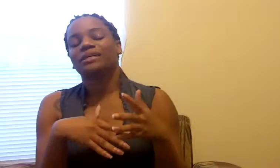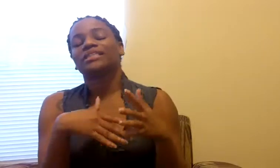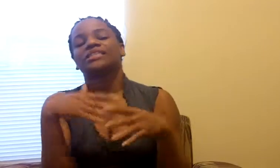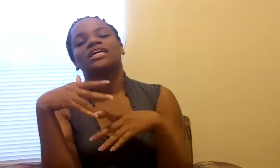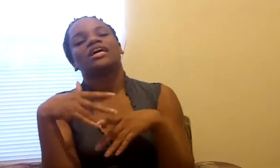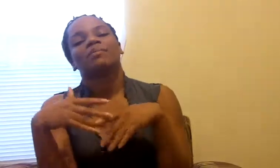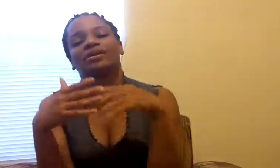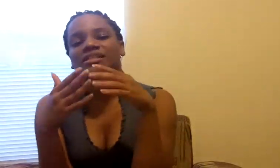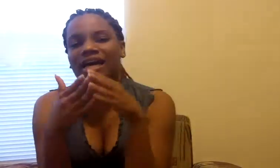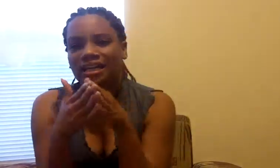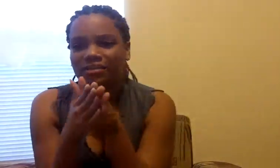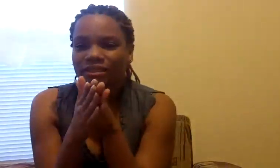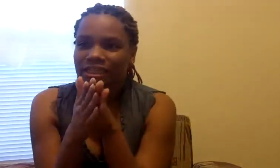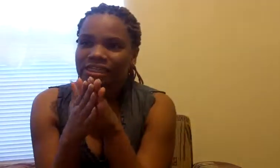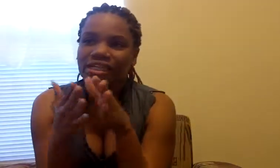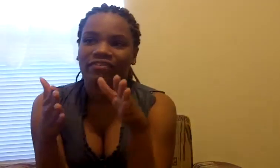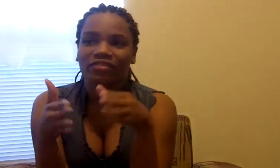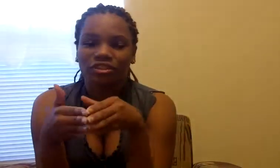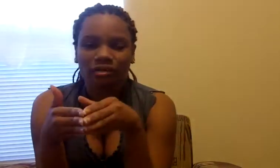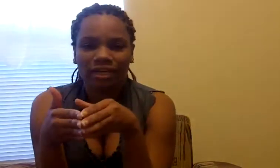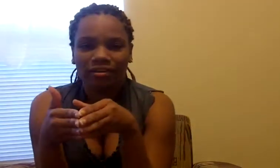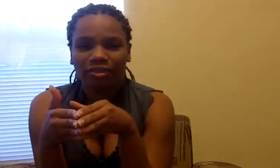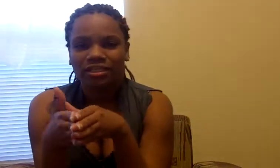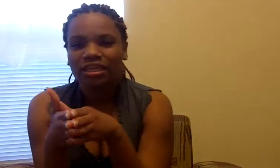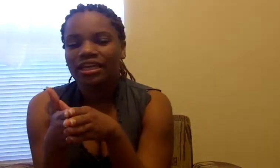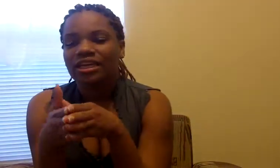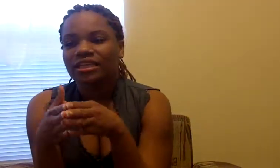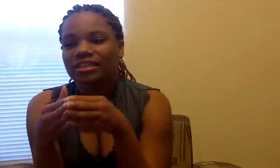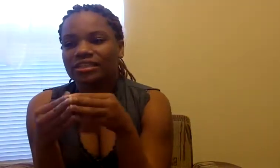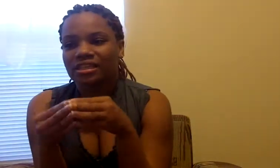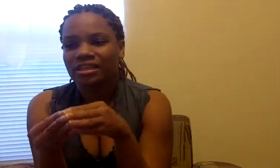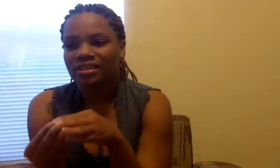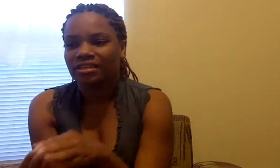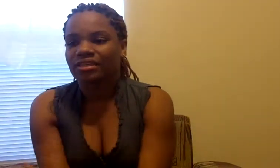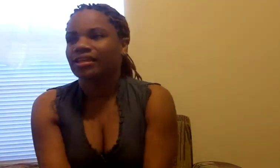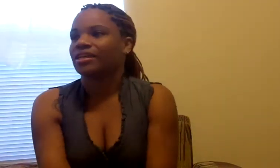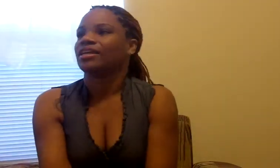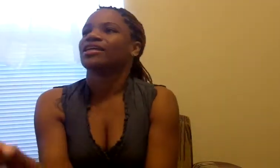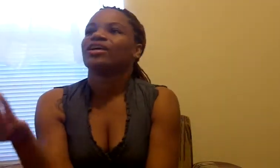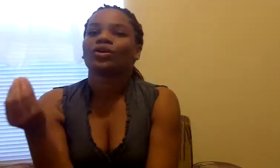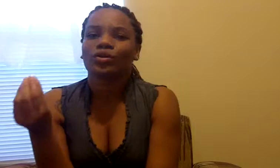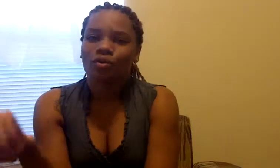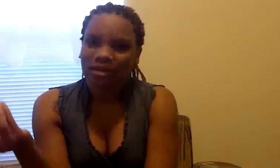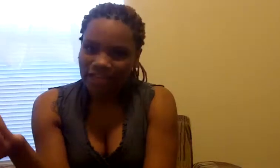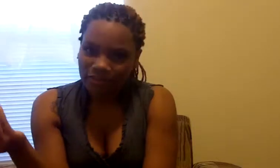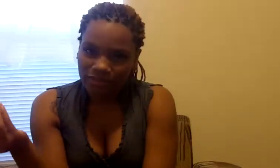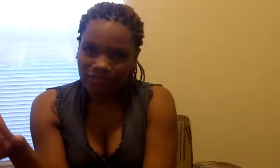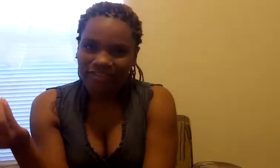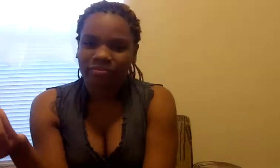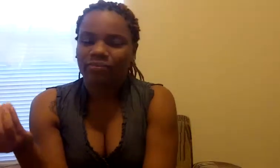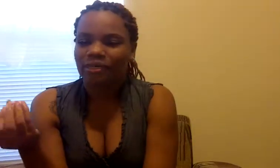much American Sign Language is a visual language. It is the core language of deaf people.